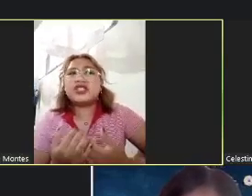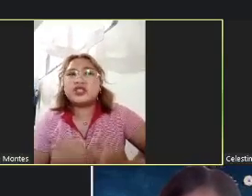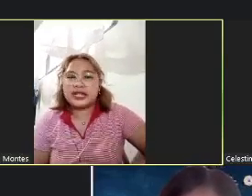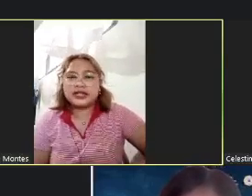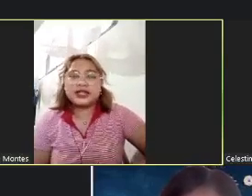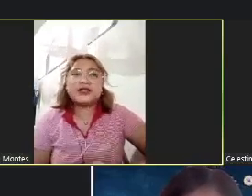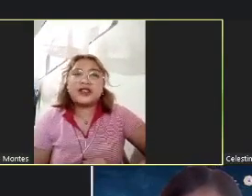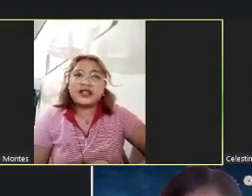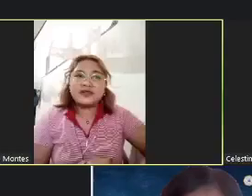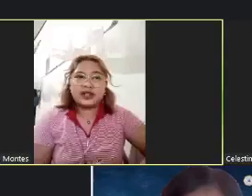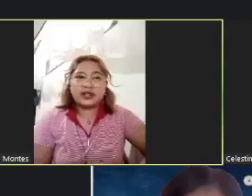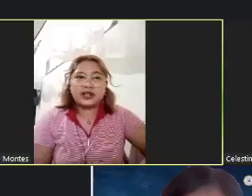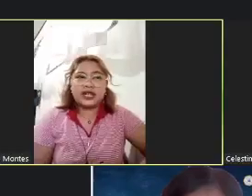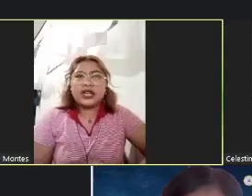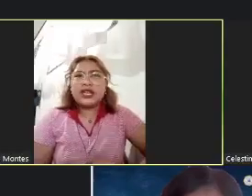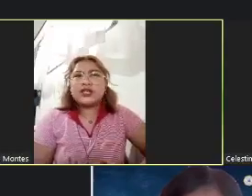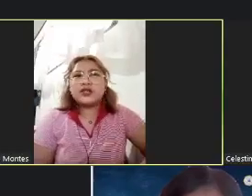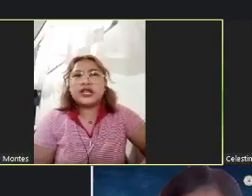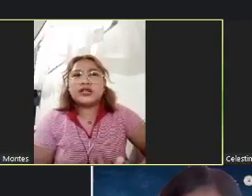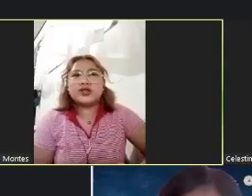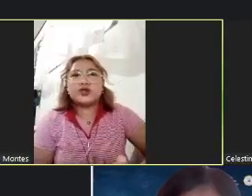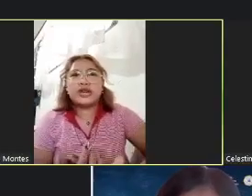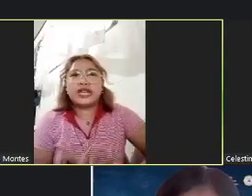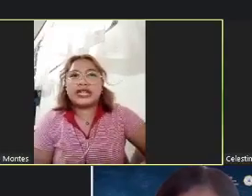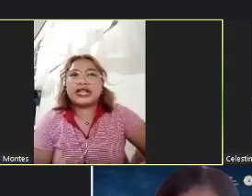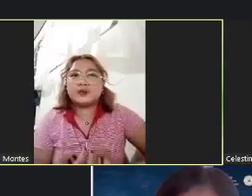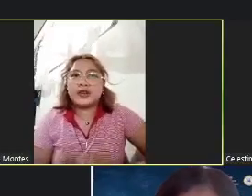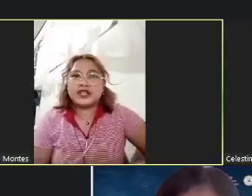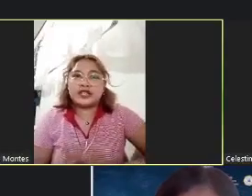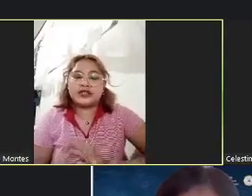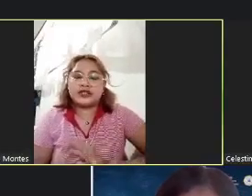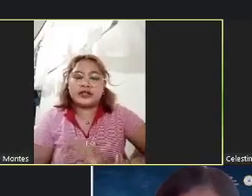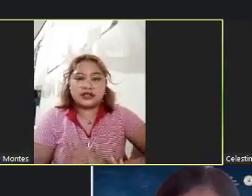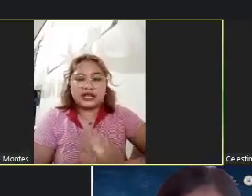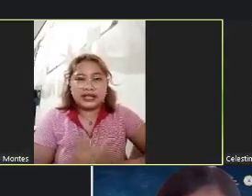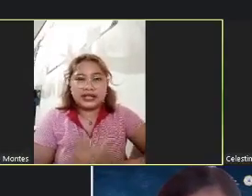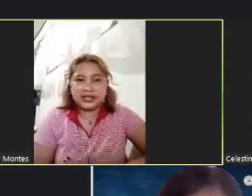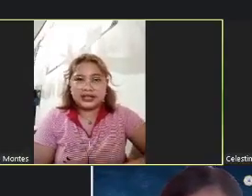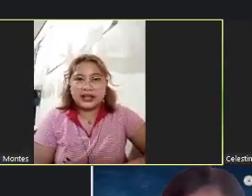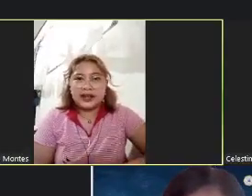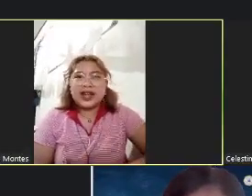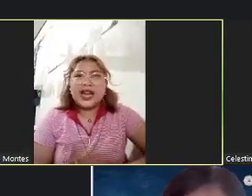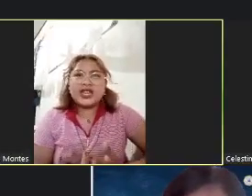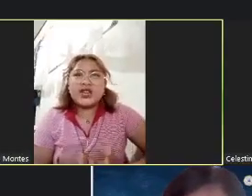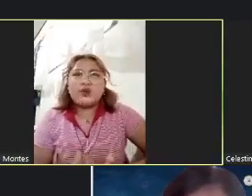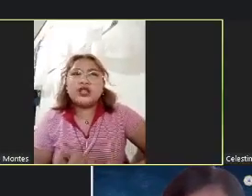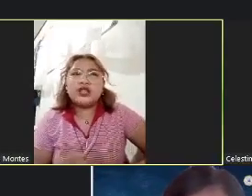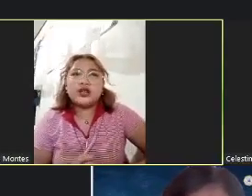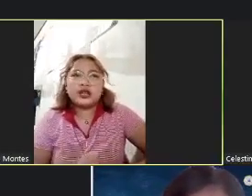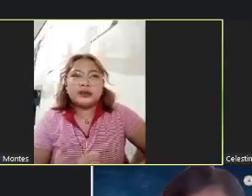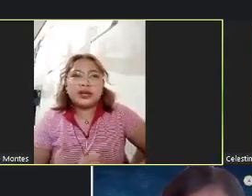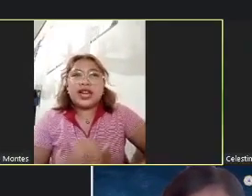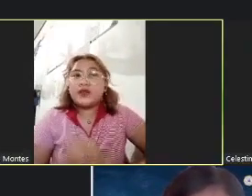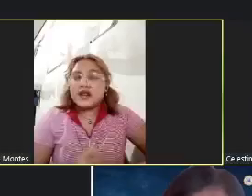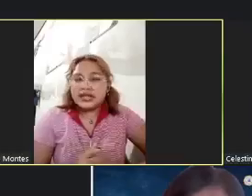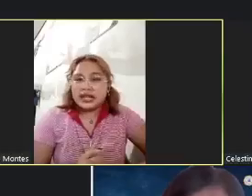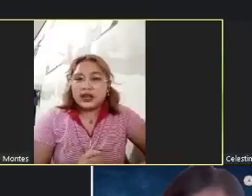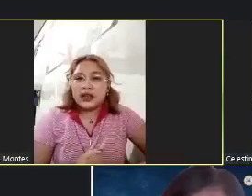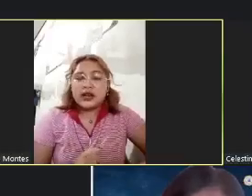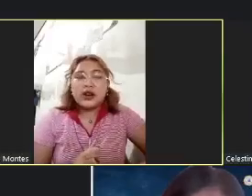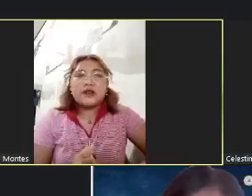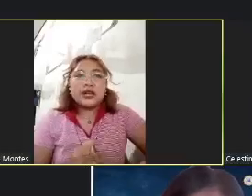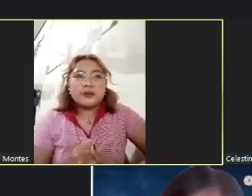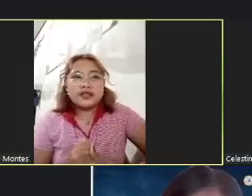your students is very difficult, including those who may need a special educational needs. I think we all know naman na